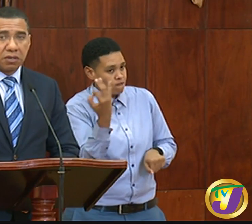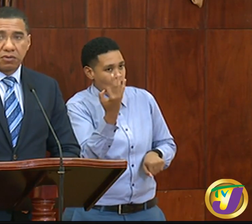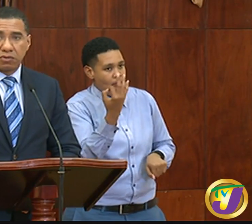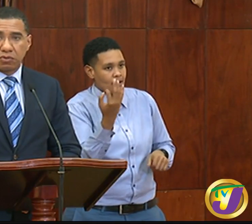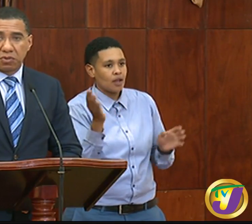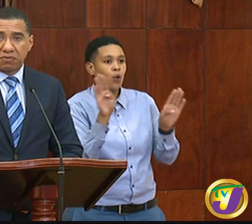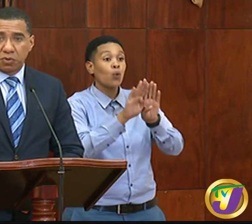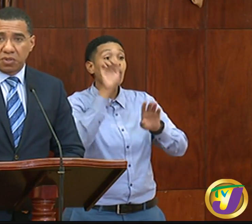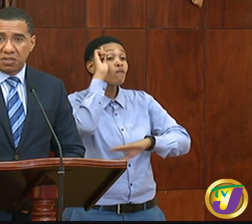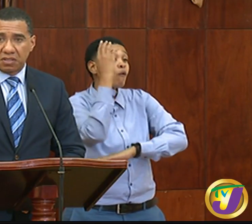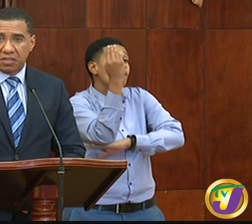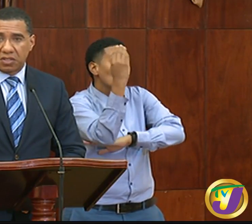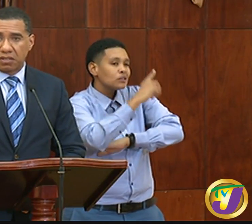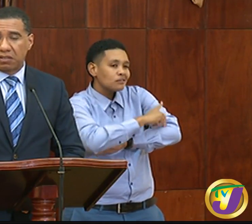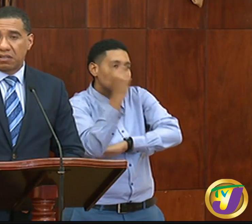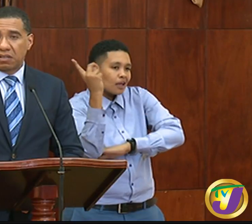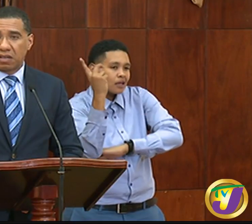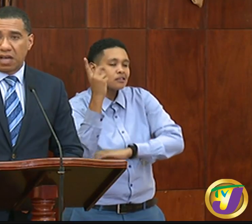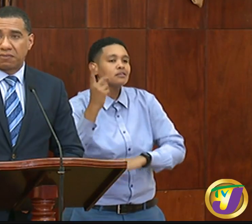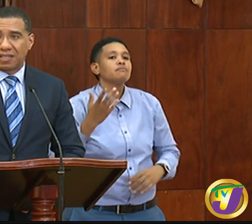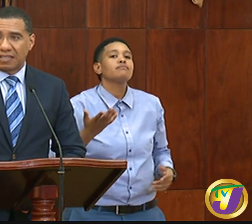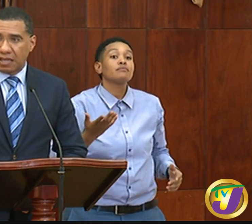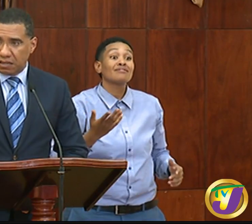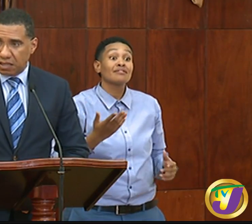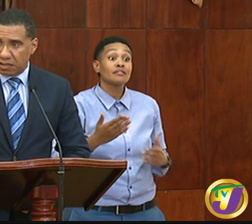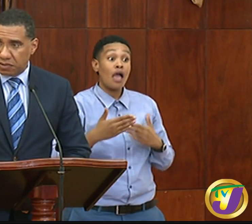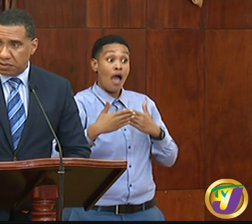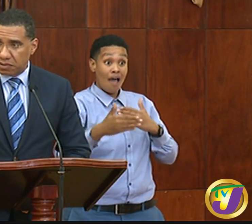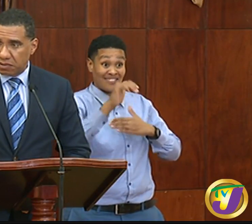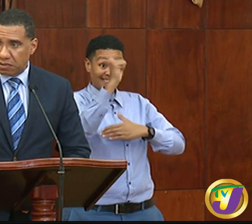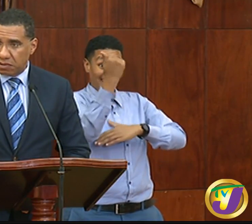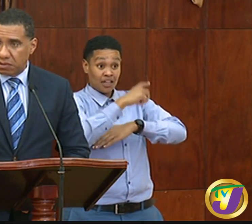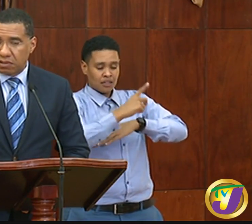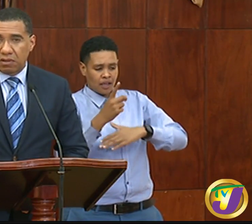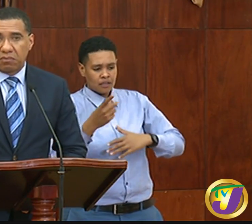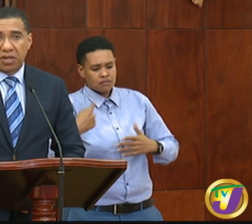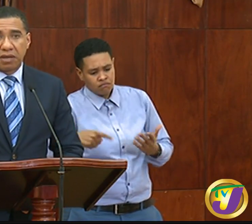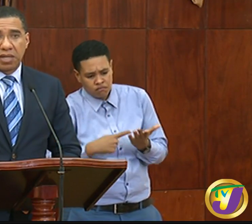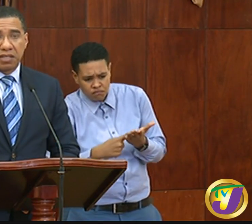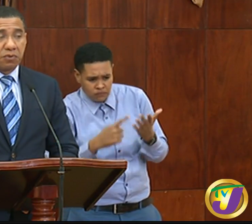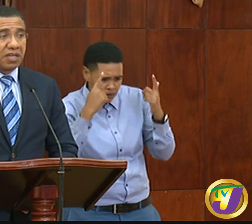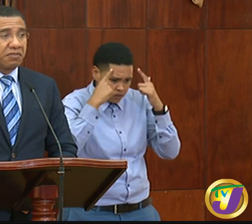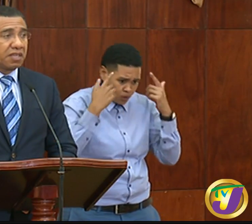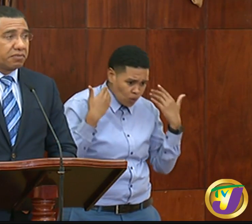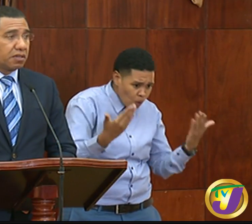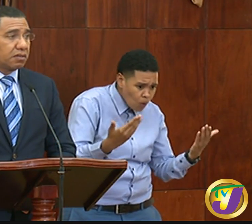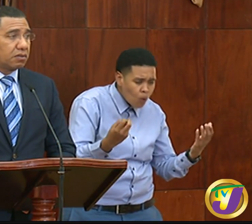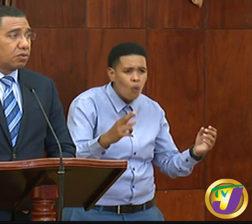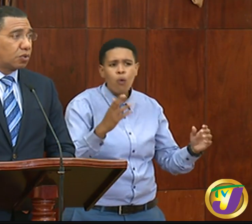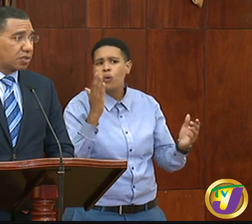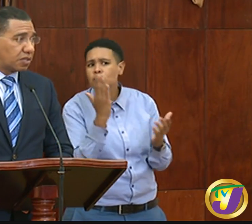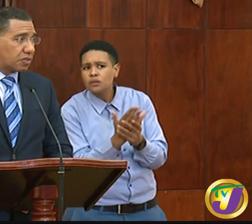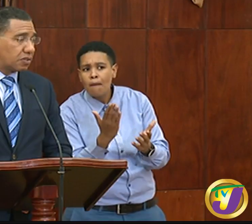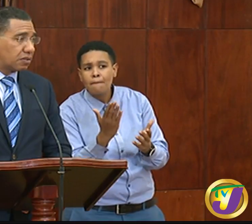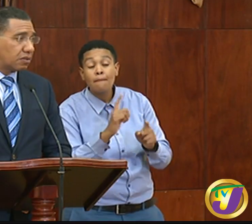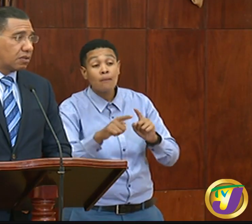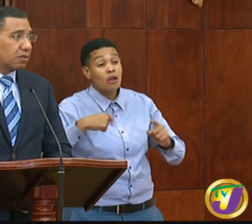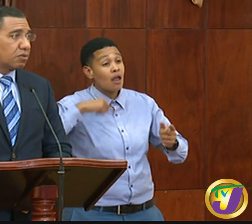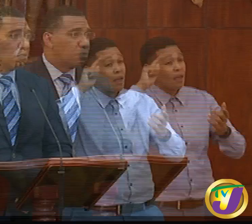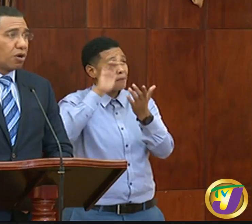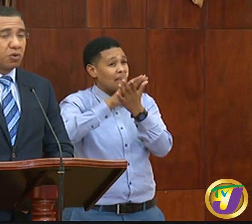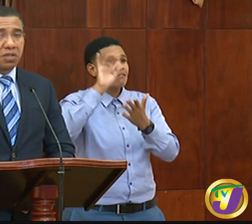We will review this decision after 10 days. But I believe we have given